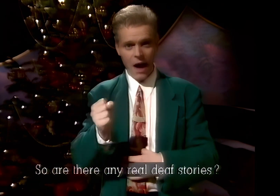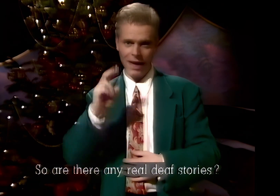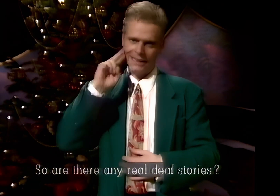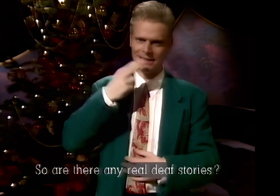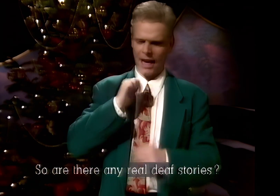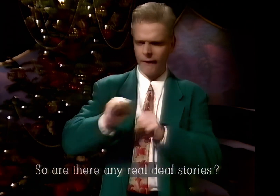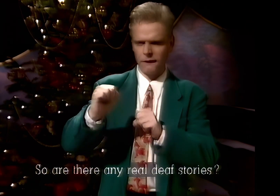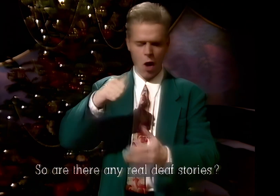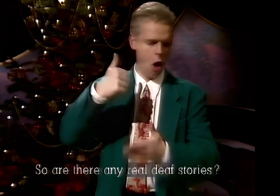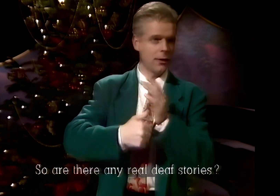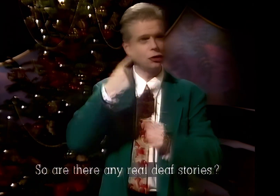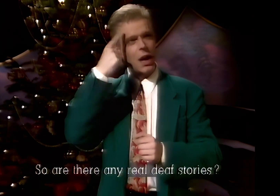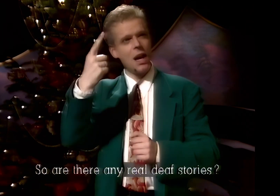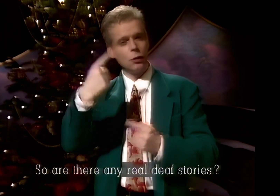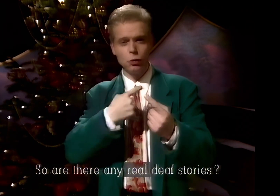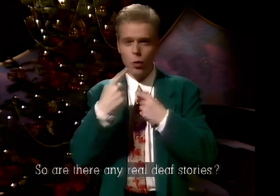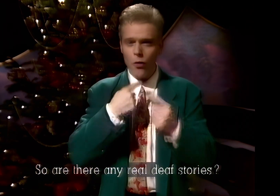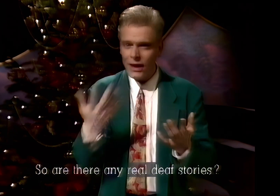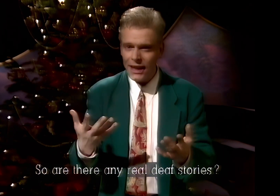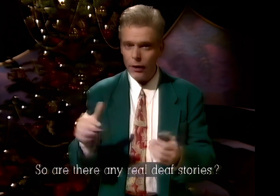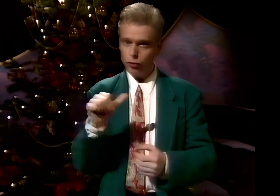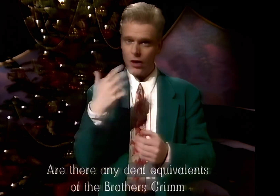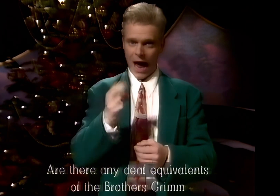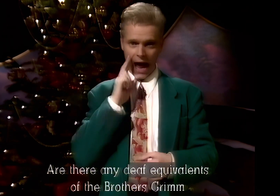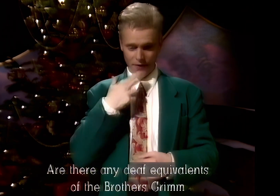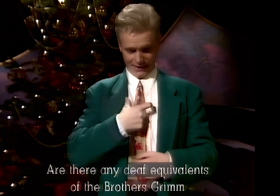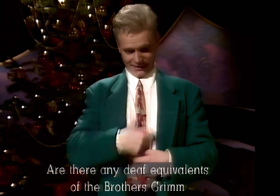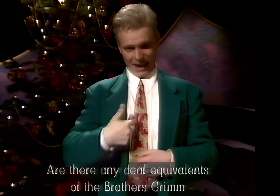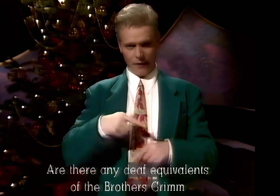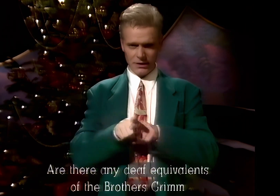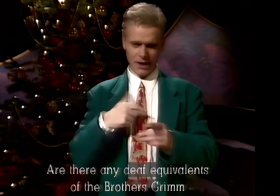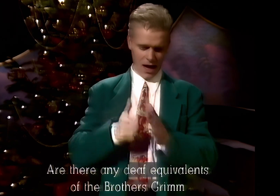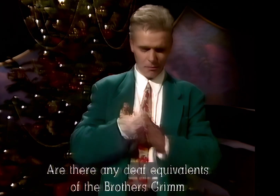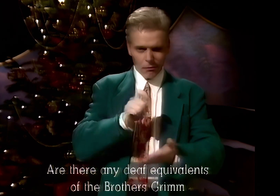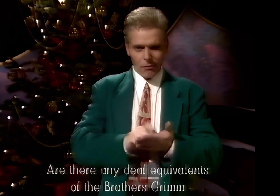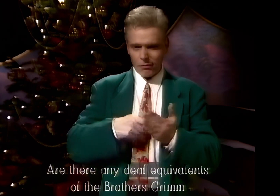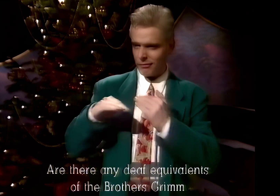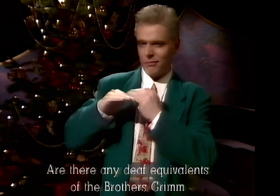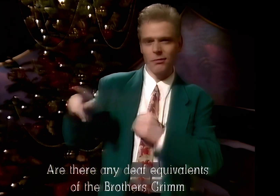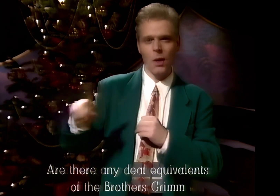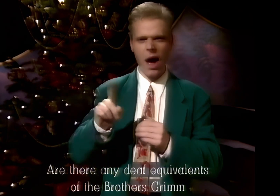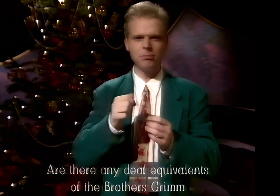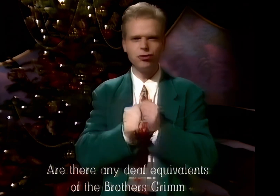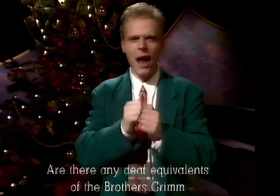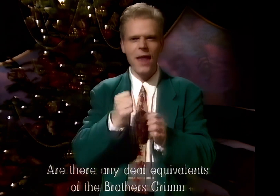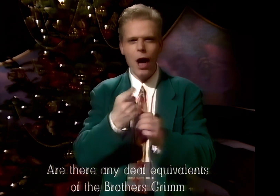So, are there any real deaf stories? Are there any deaf equivalents of the Brothers Grimm and Hans Christian